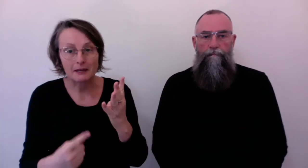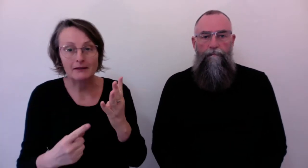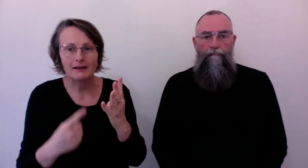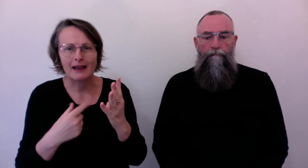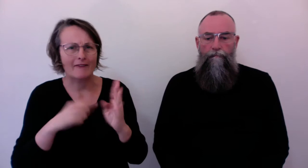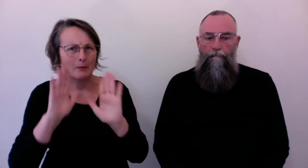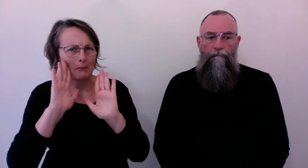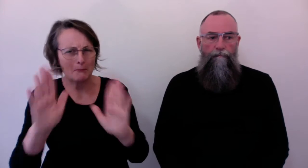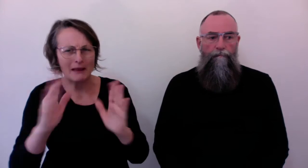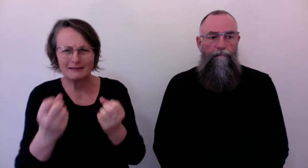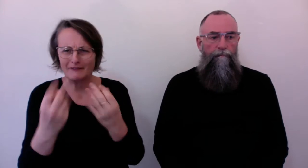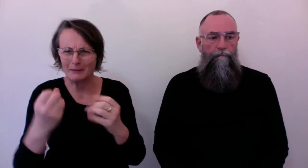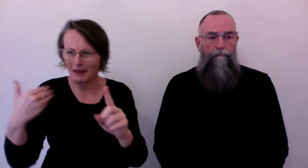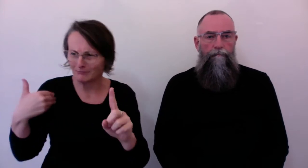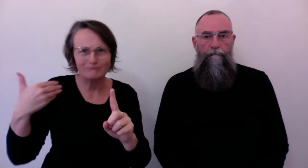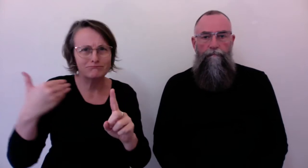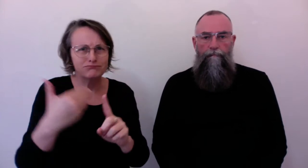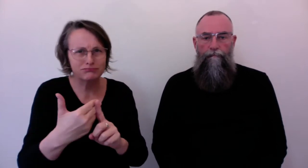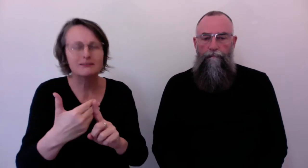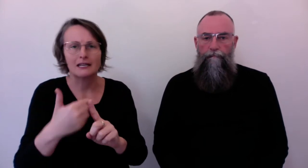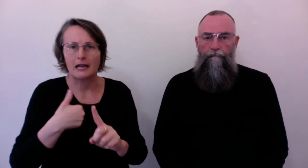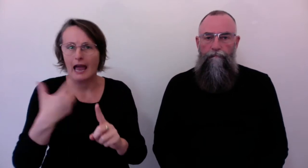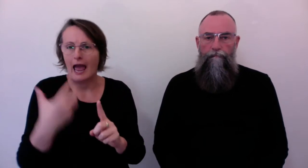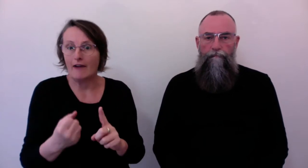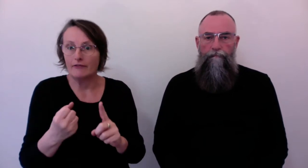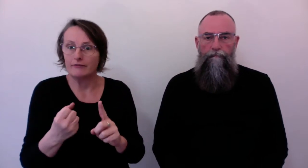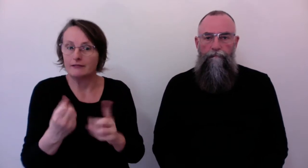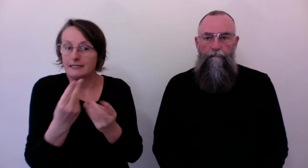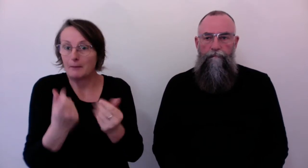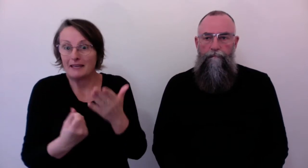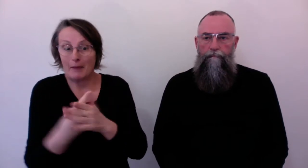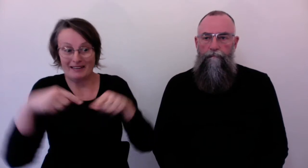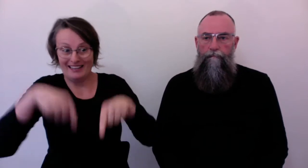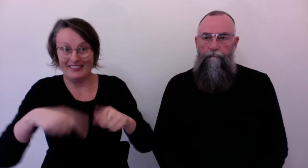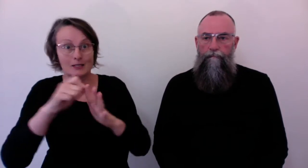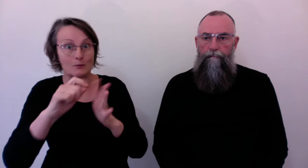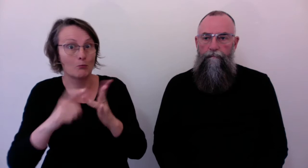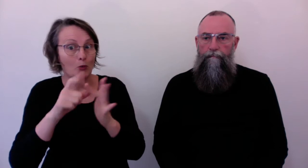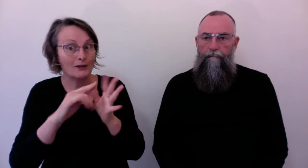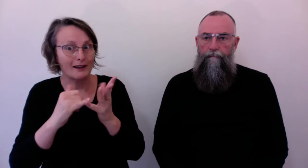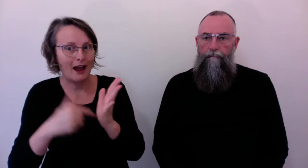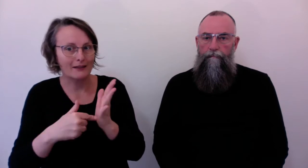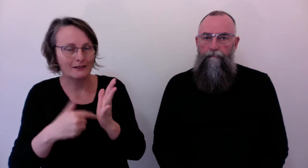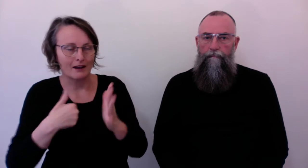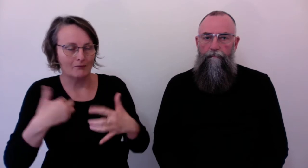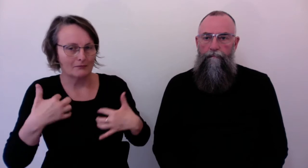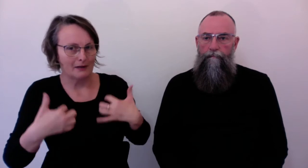feedback over the journey, and there is going to be a moment in this upcoming podcast that I can't even tell you how excited I am